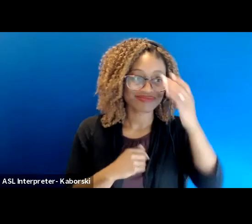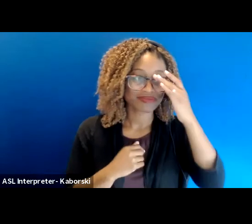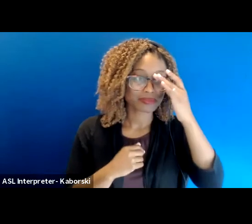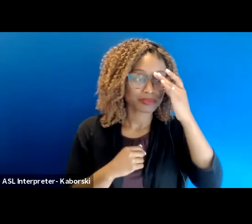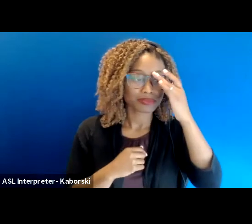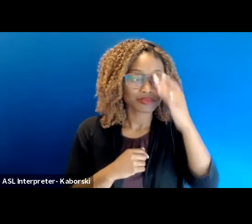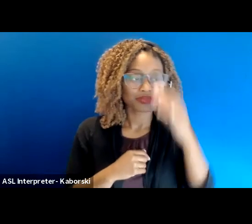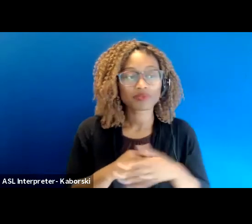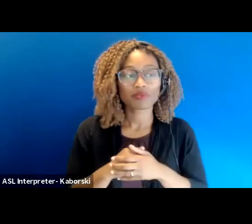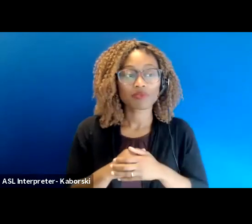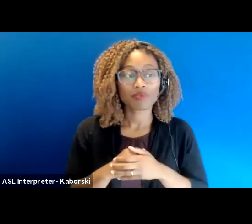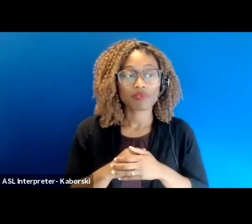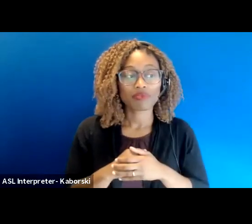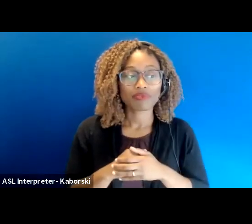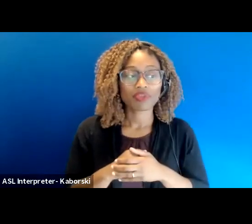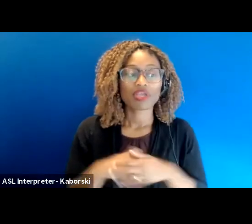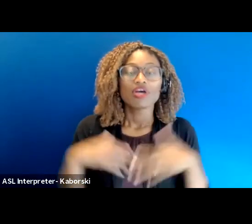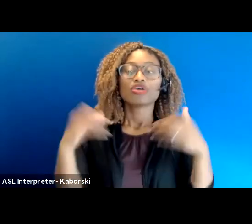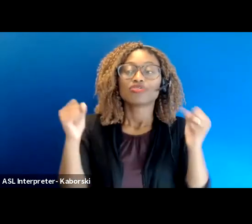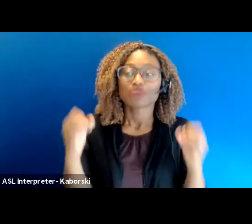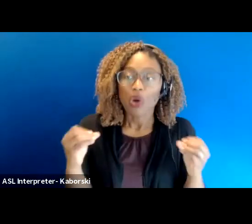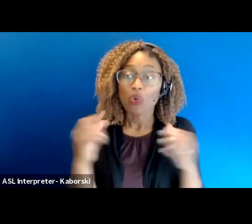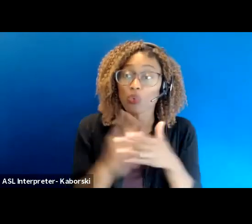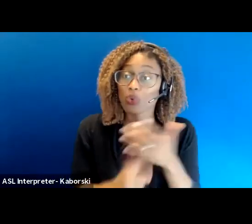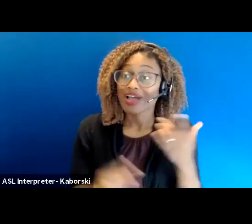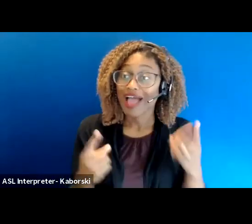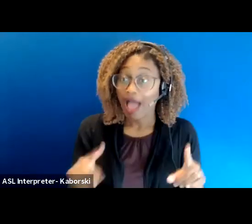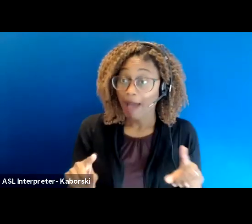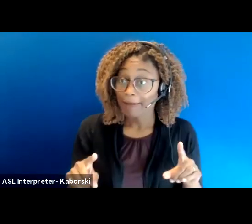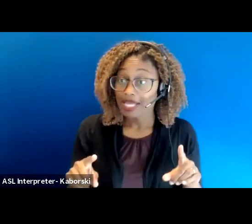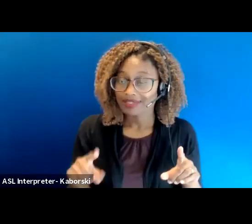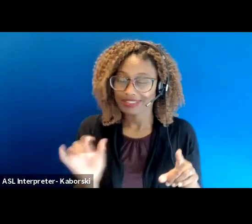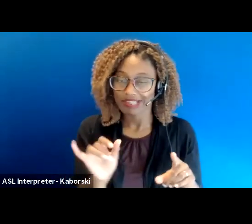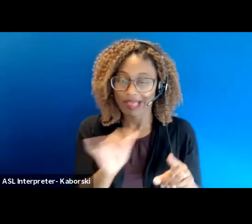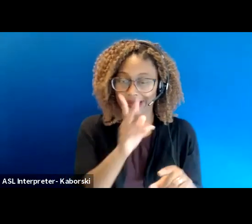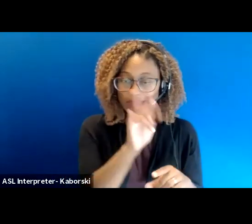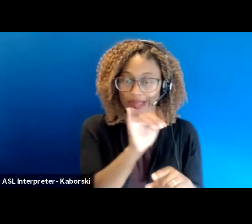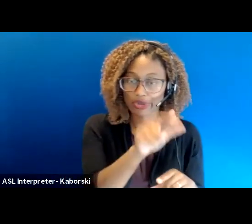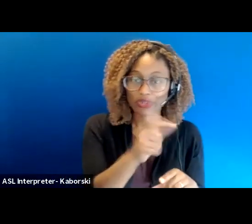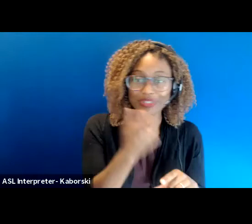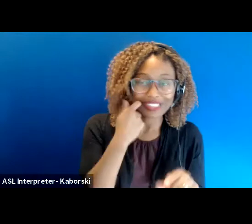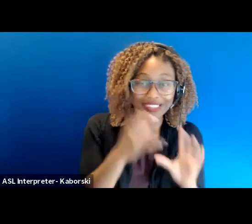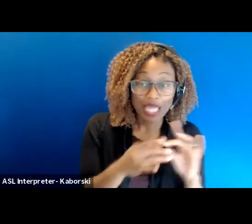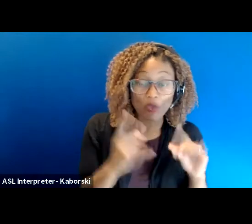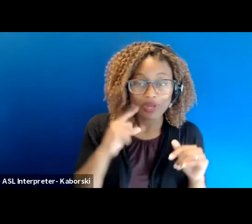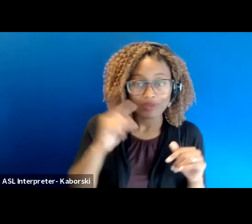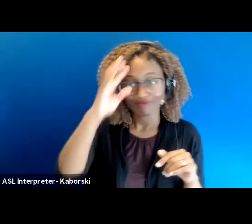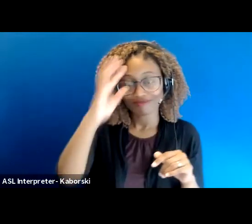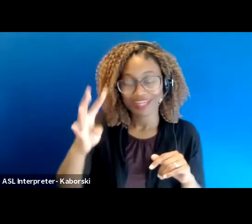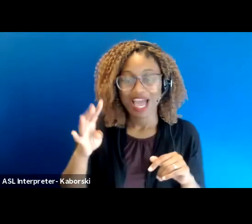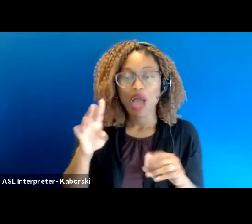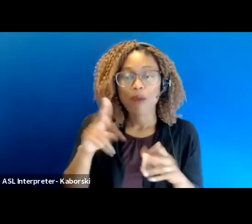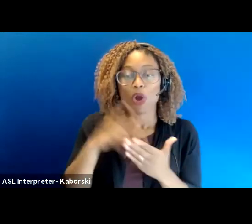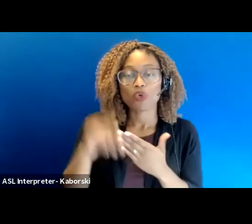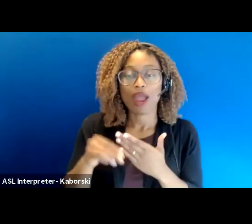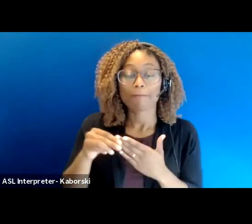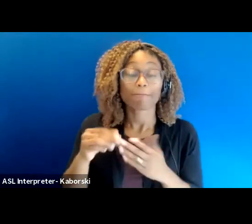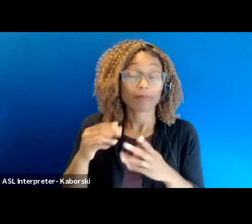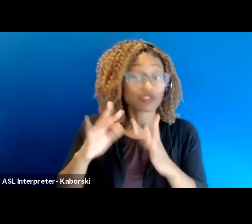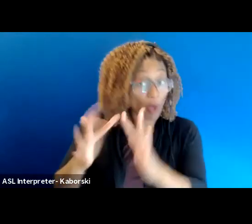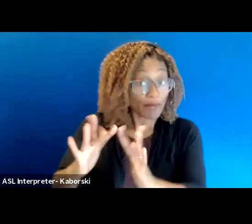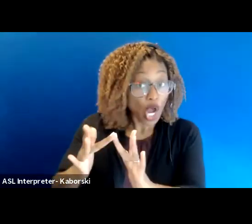To continue on, so what's happened, as Kendall said, is that we've come up with a program, a webinar